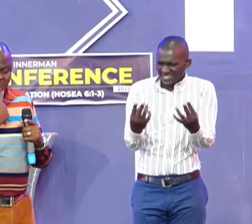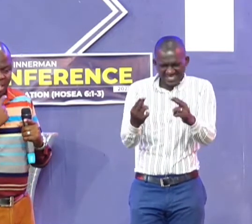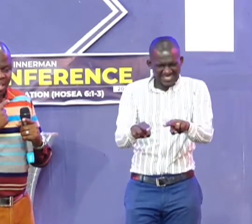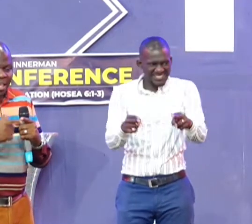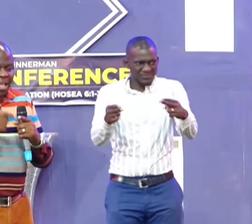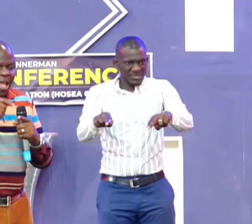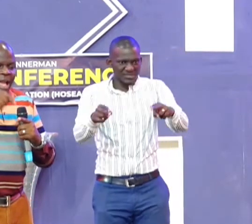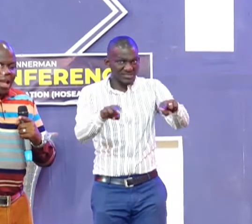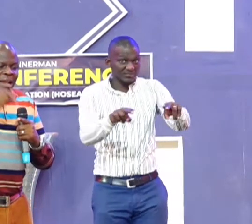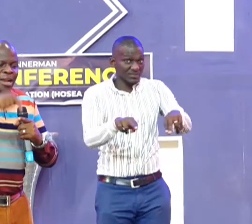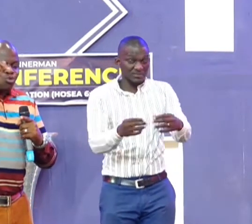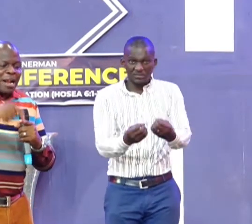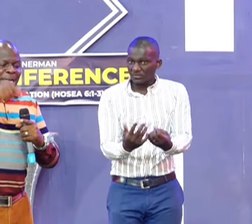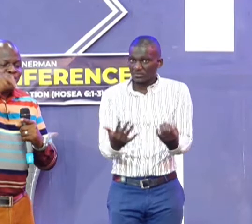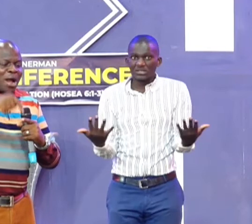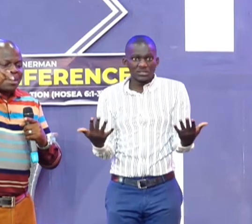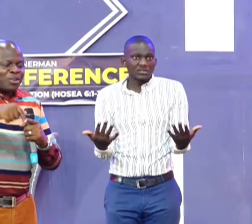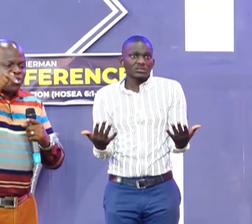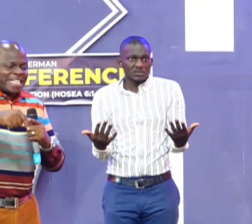other things that have moved on.